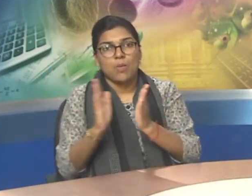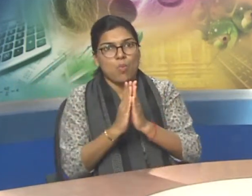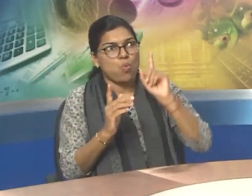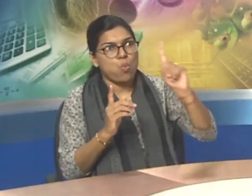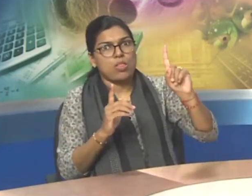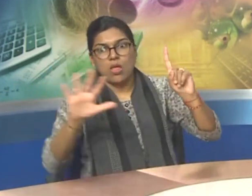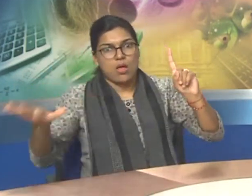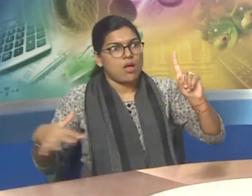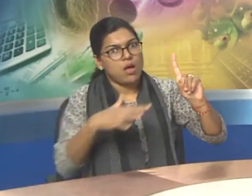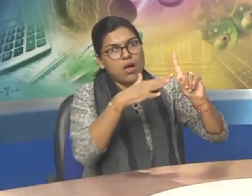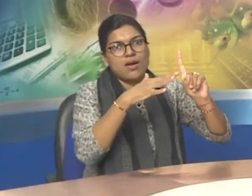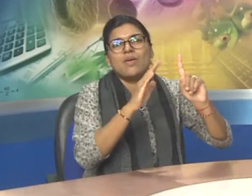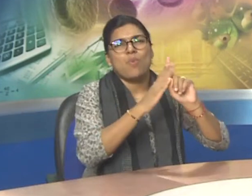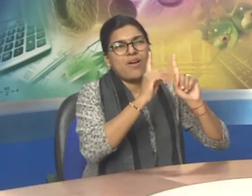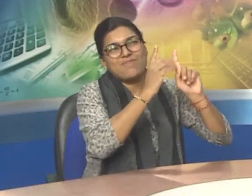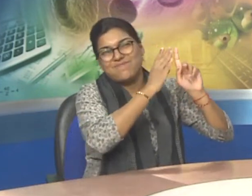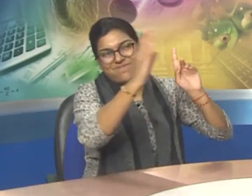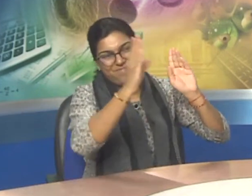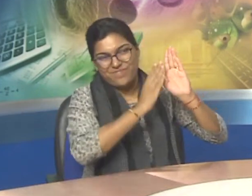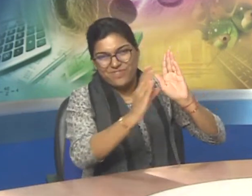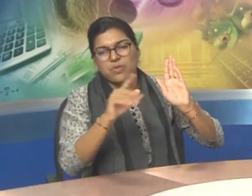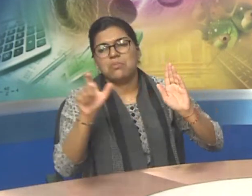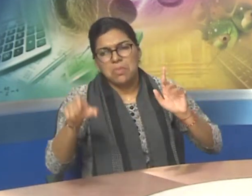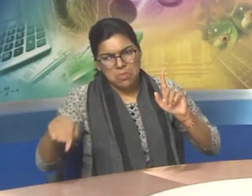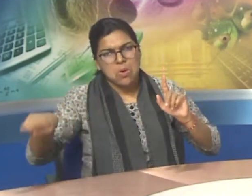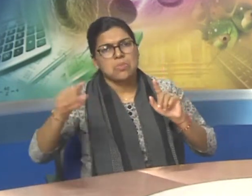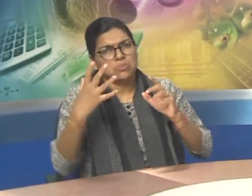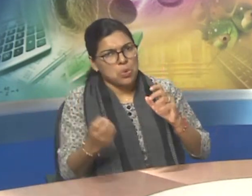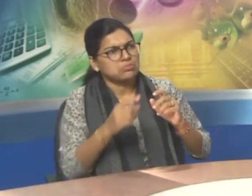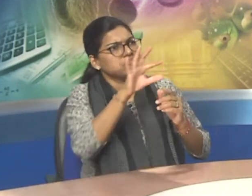It means irrespective of the age, gender,